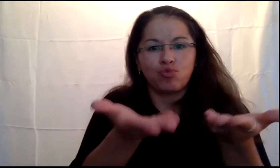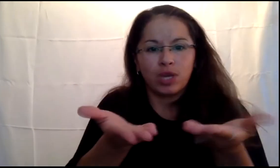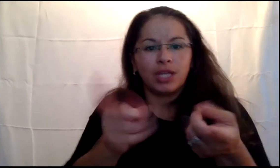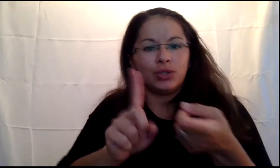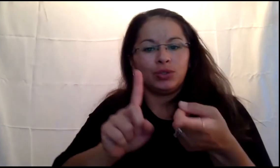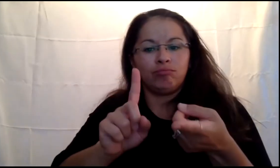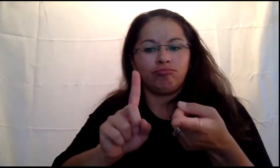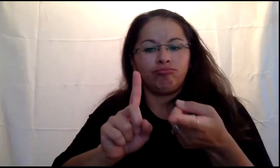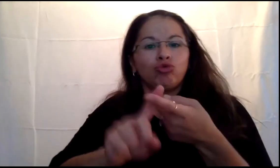and accepting